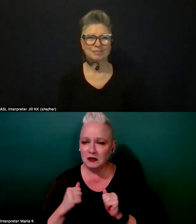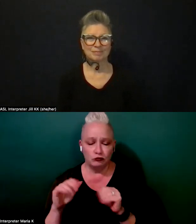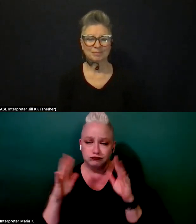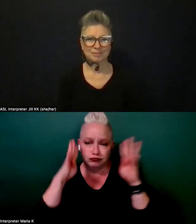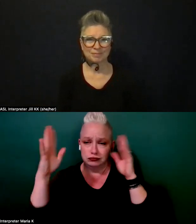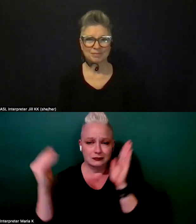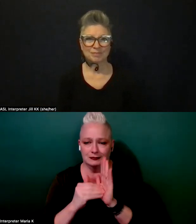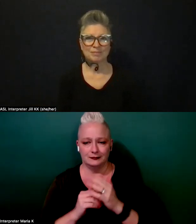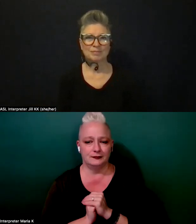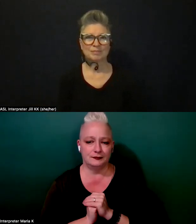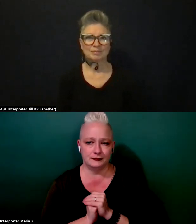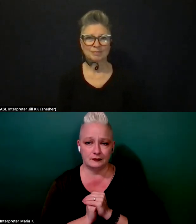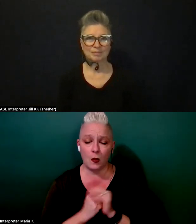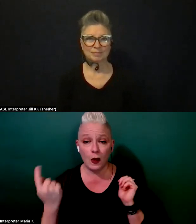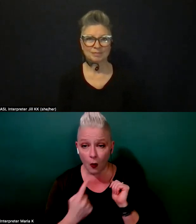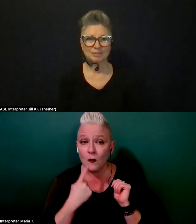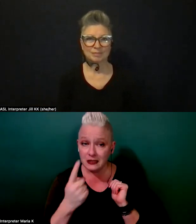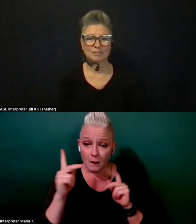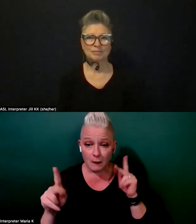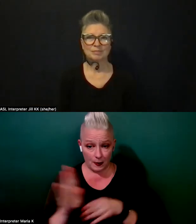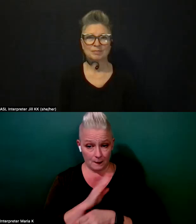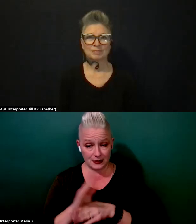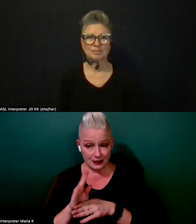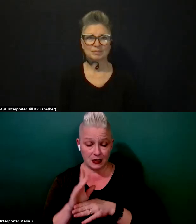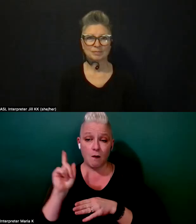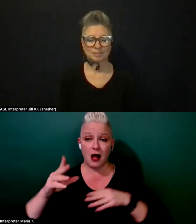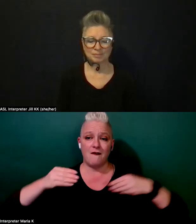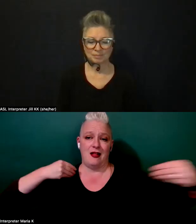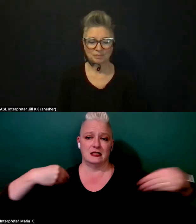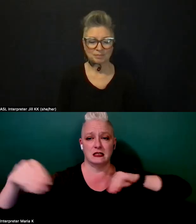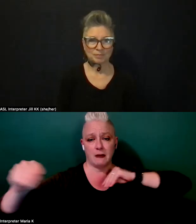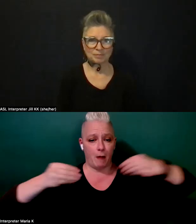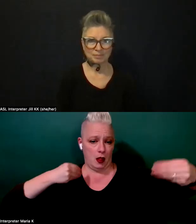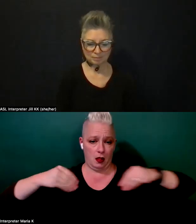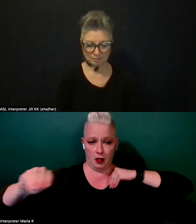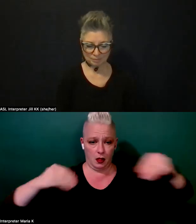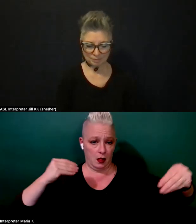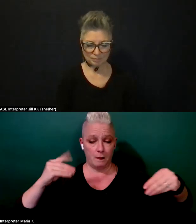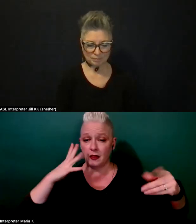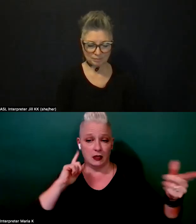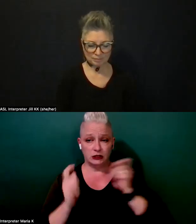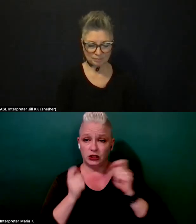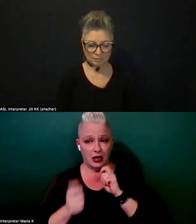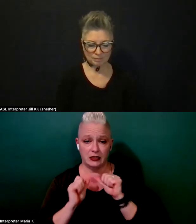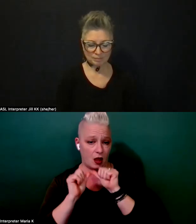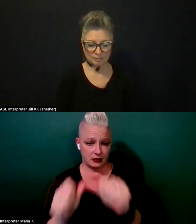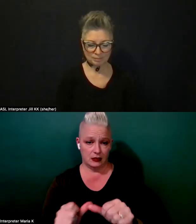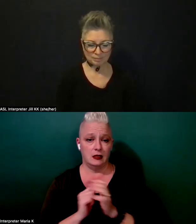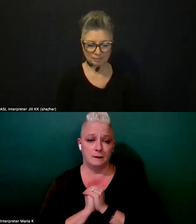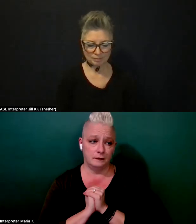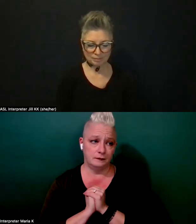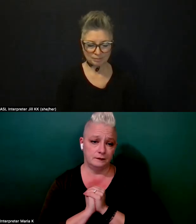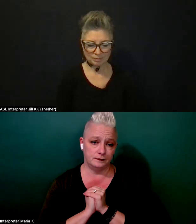it's always, I always tell people in this business you have to be really flexible because things change constantly. The